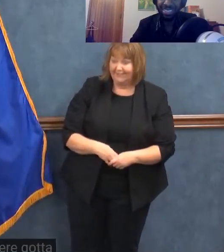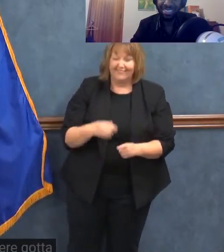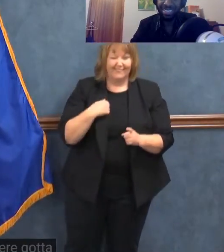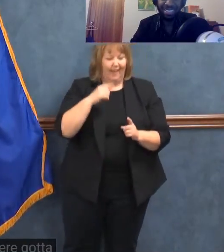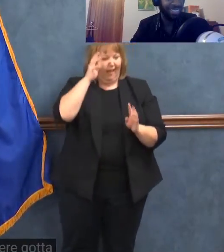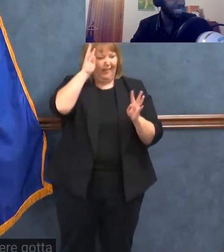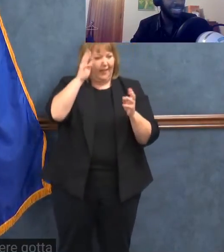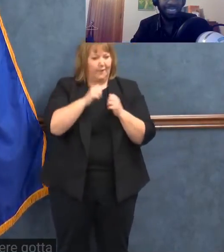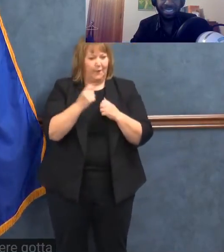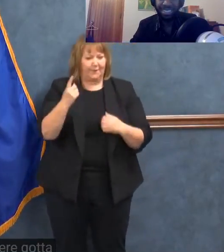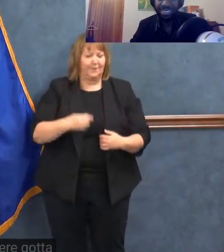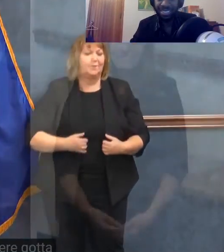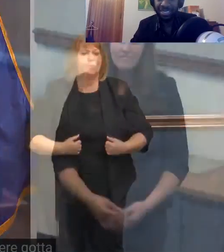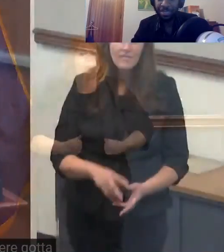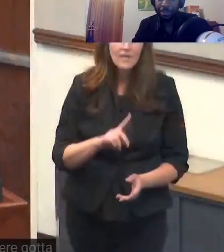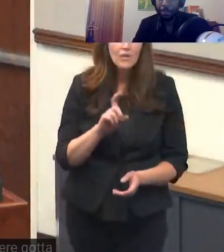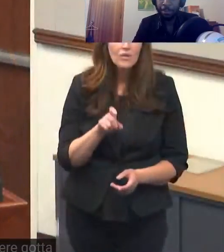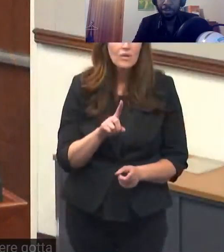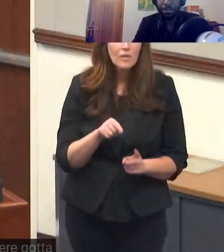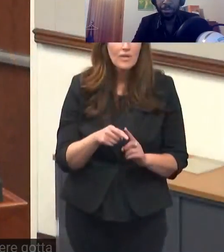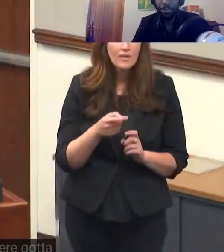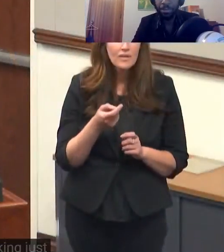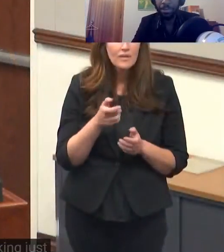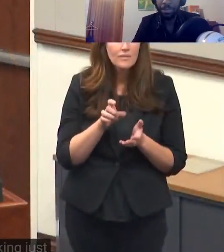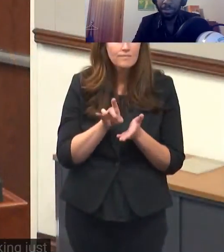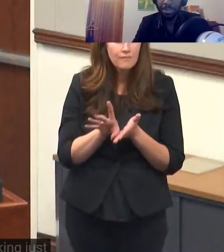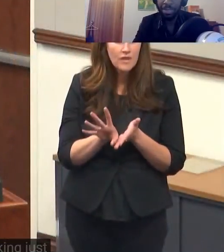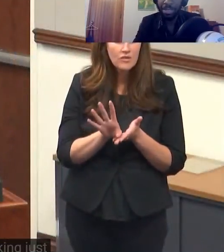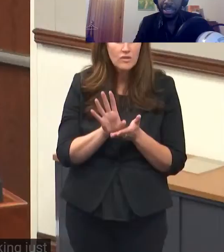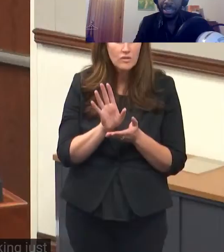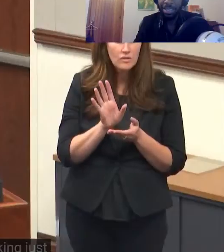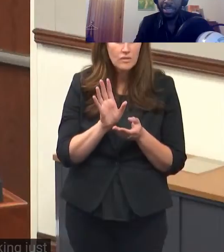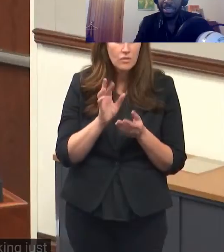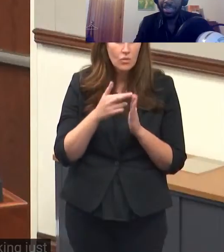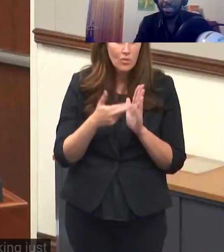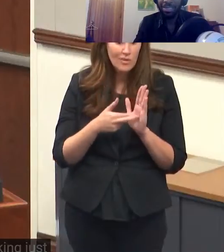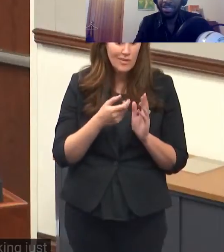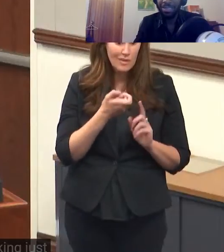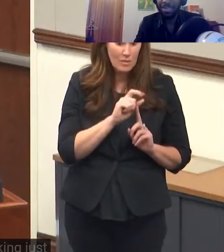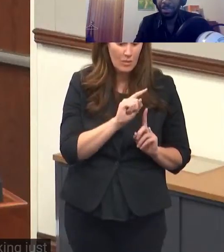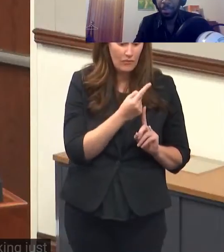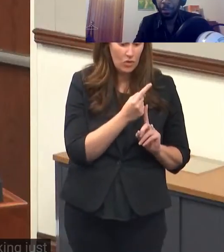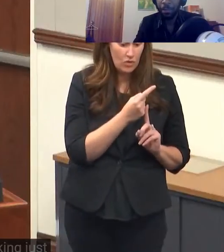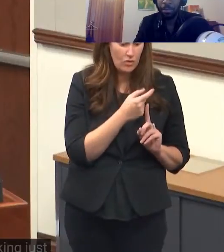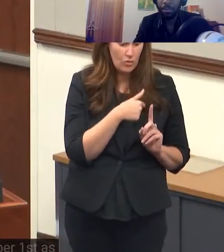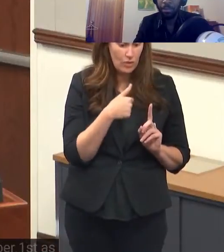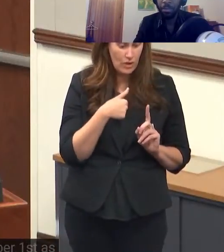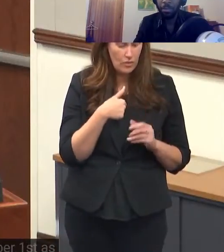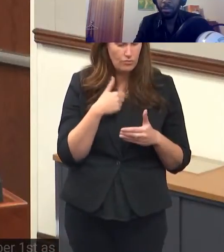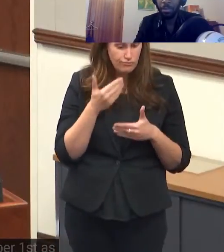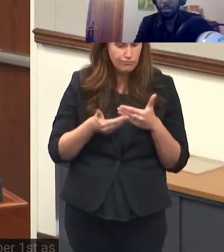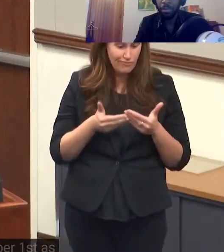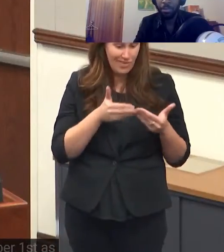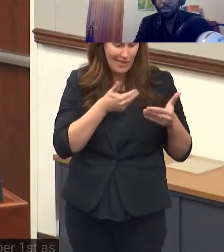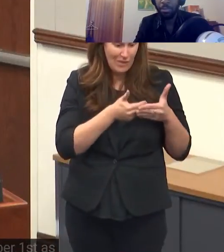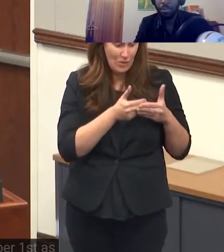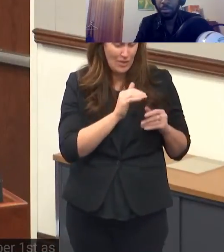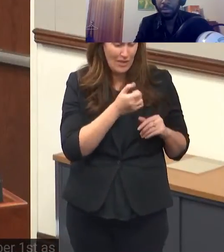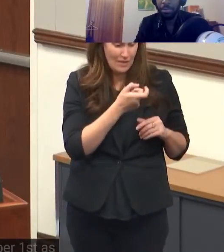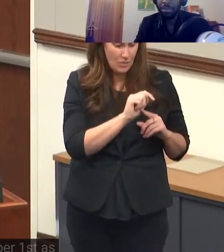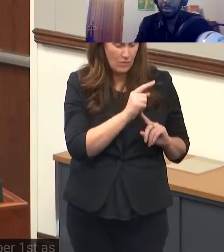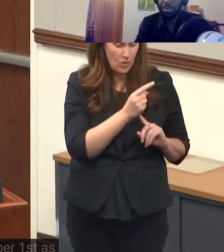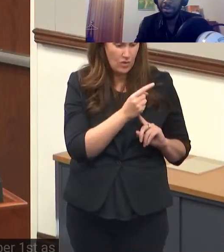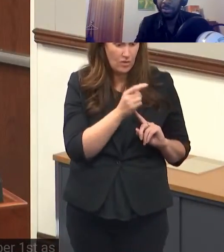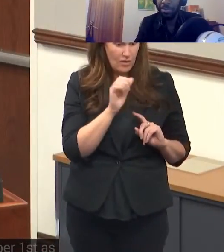while we're speaking. Just a question about the eviction moratorium. It's September 1st. As we progress here and closer to that date, is there any thinking